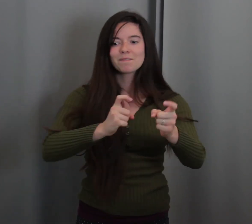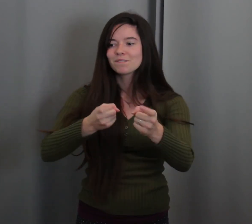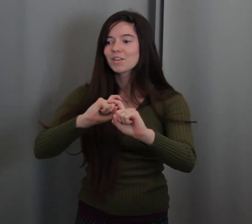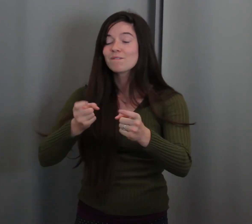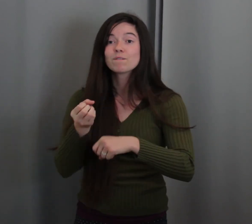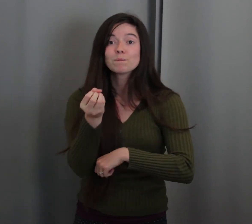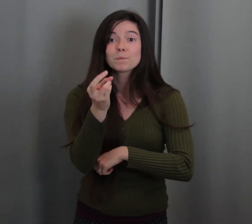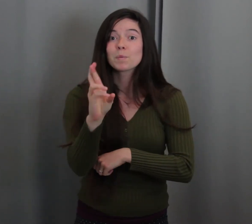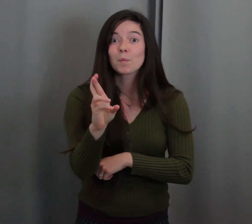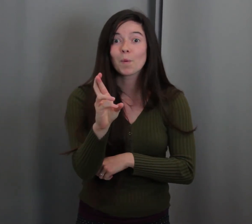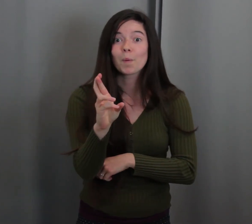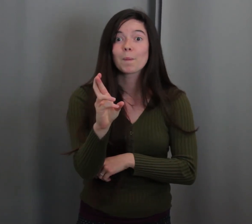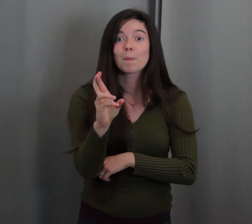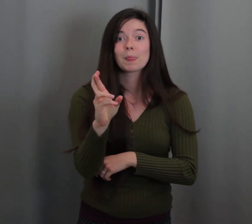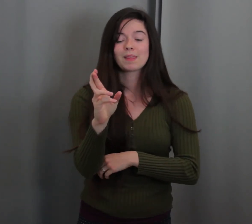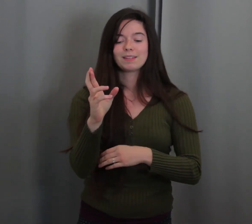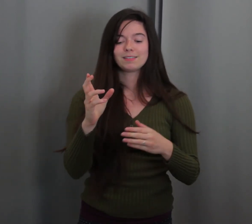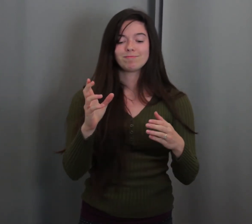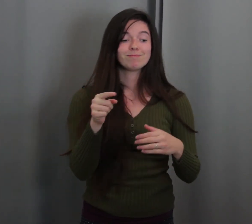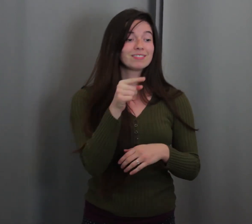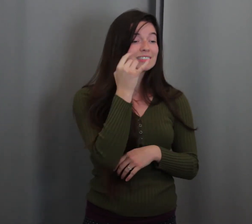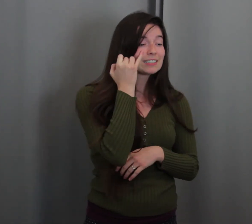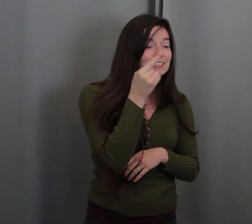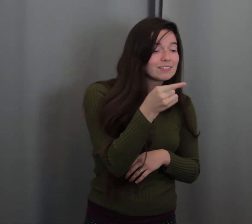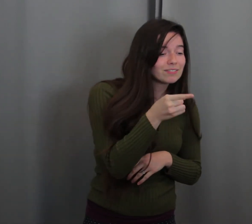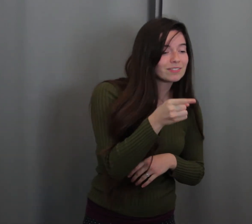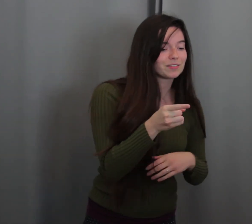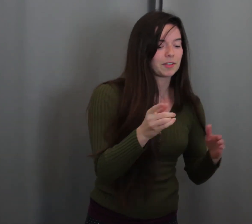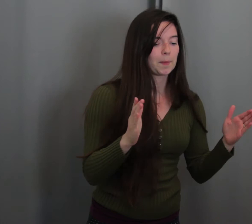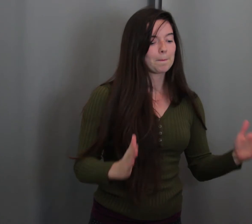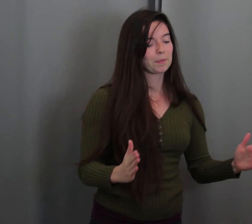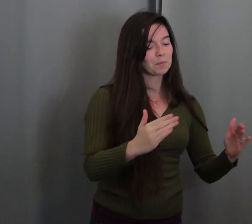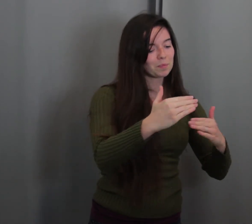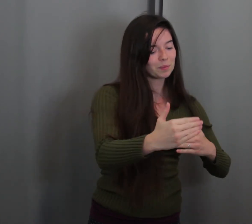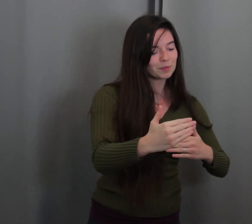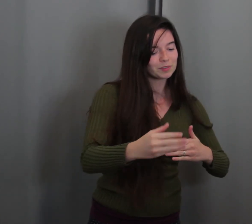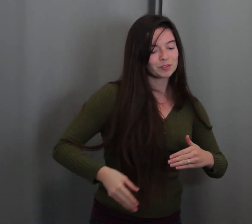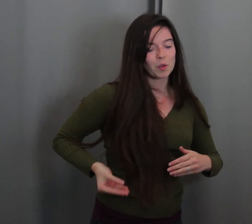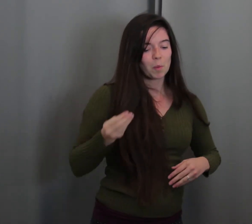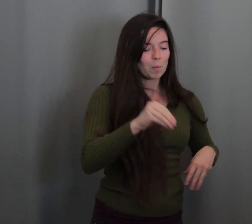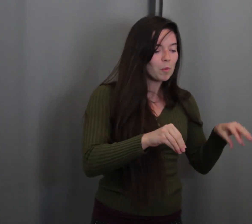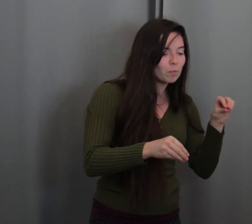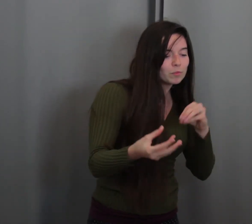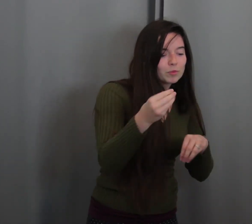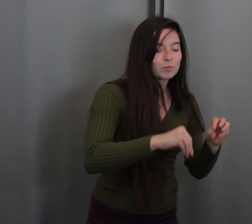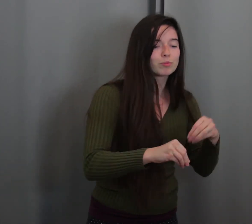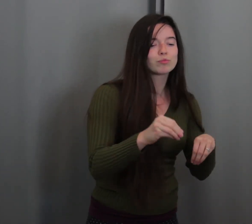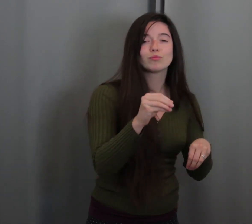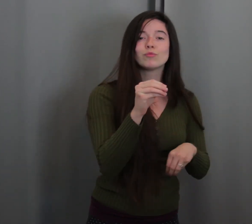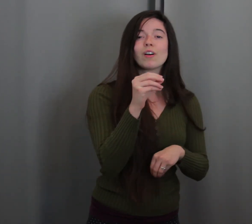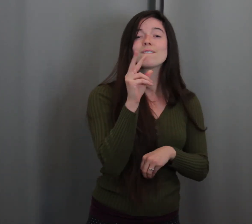Fish and oysters packed in a box of fresh young spinach or